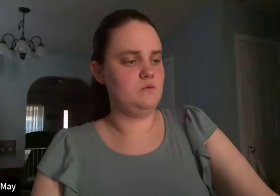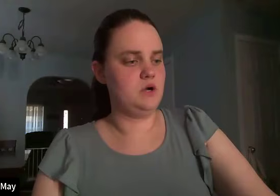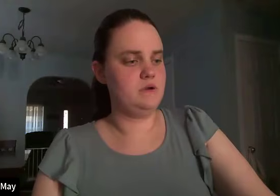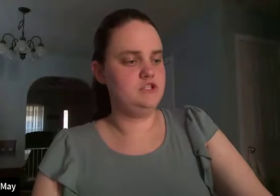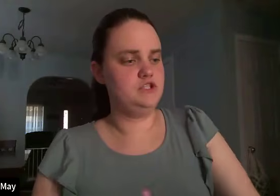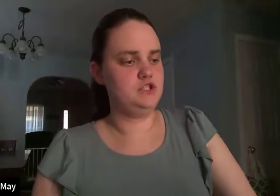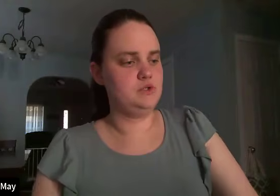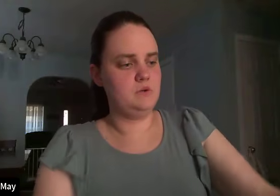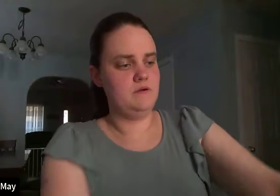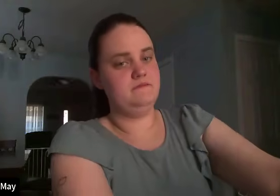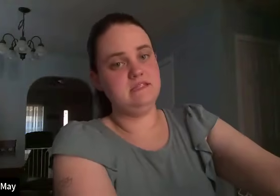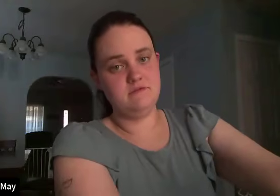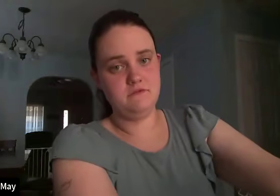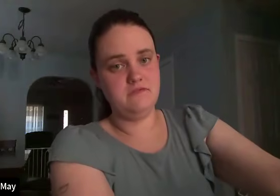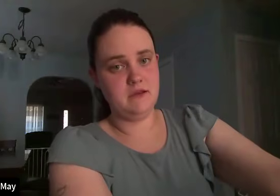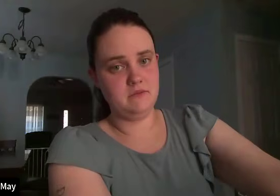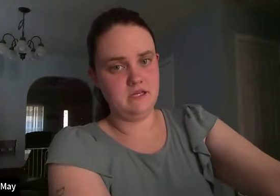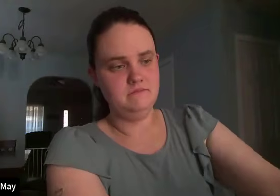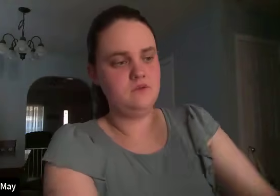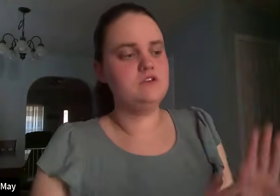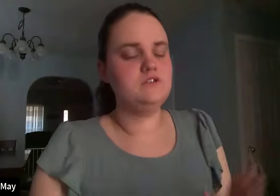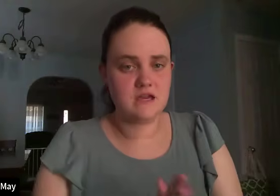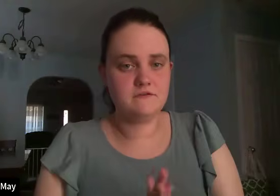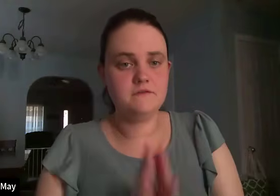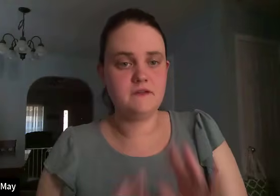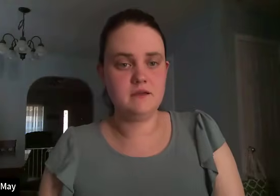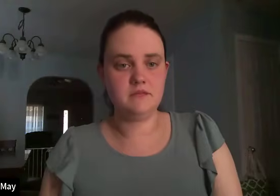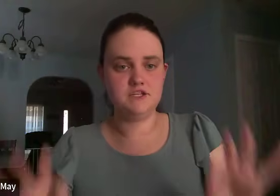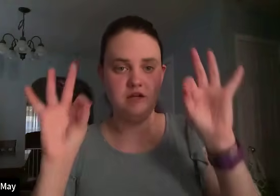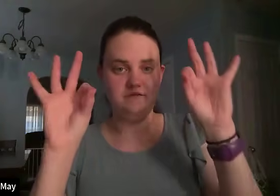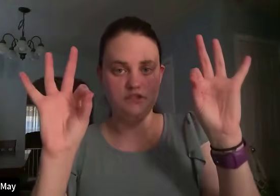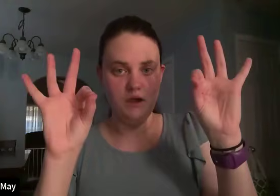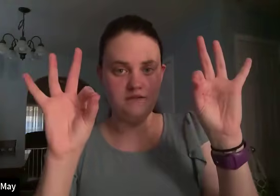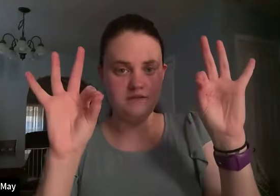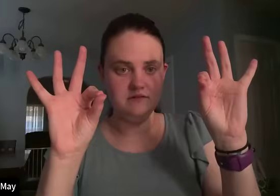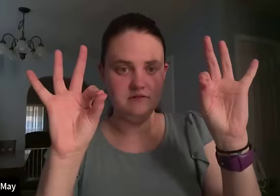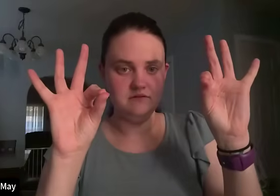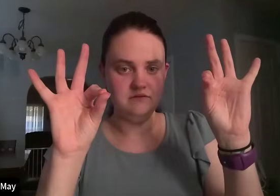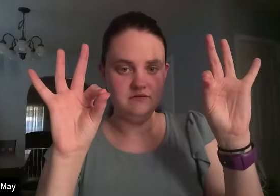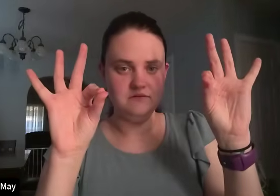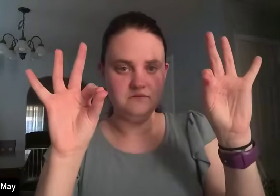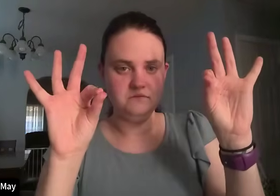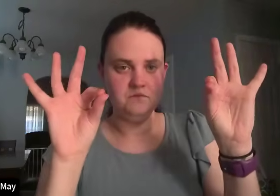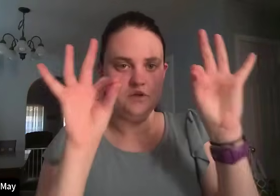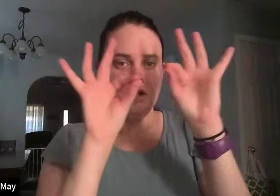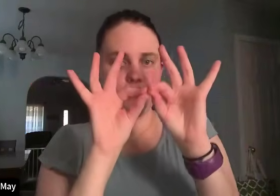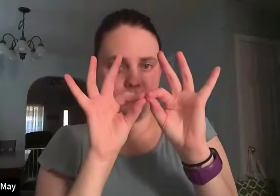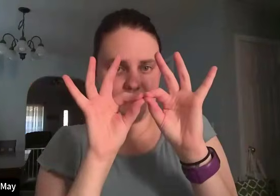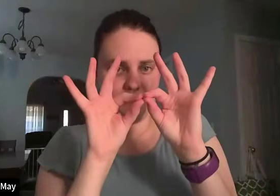we're going to do the sign for family. So the sign for family is you're going to have two F's. You're going to put them